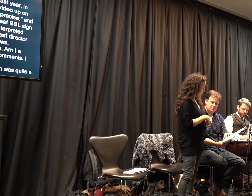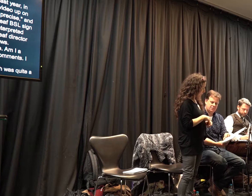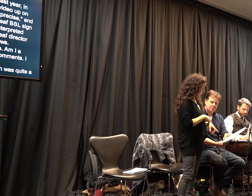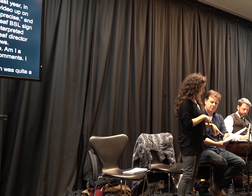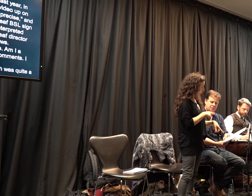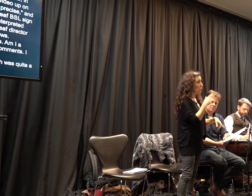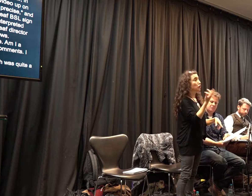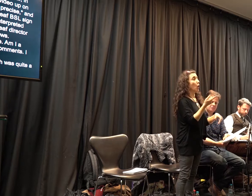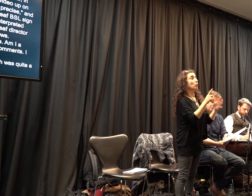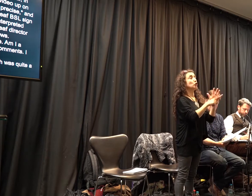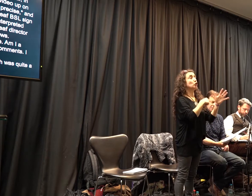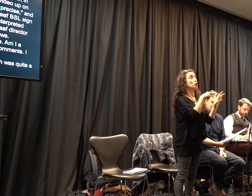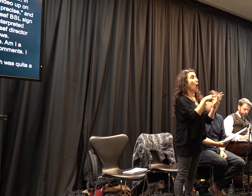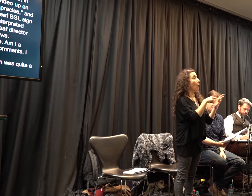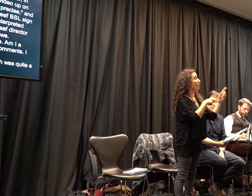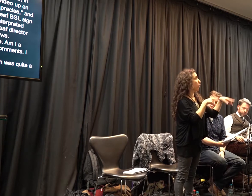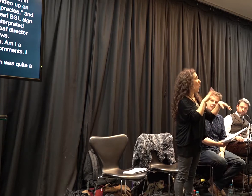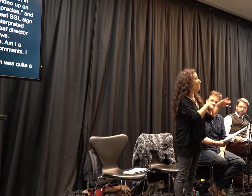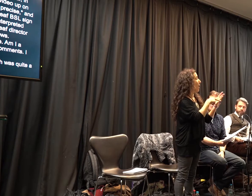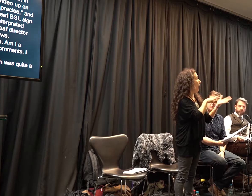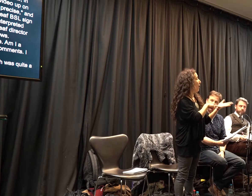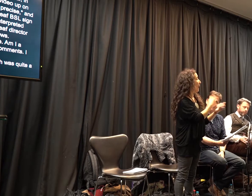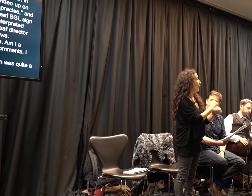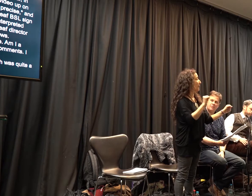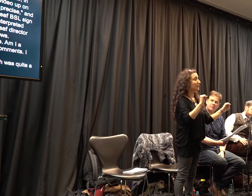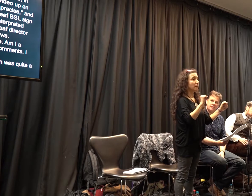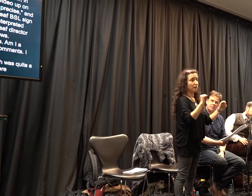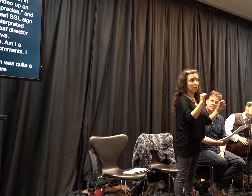these comments, there were a lot of surprises.